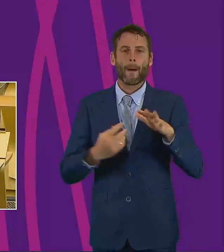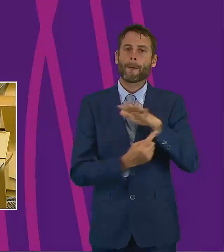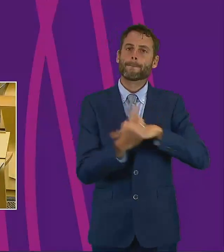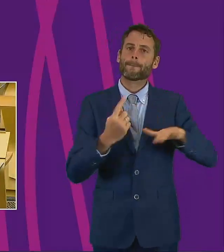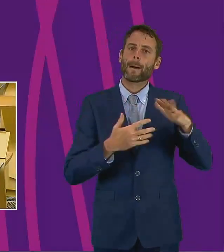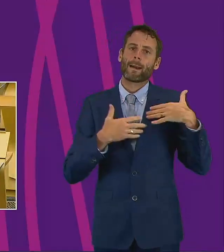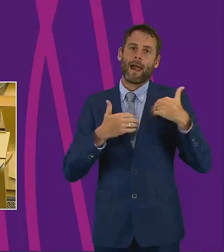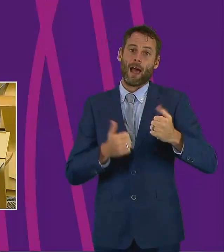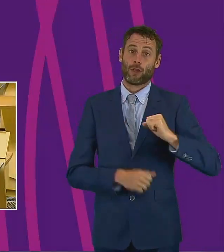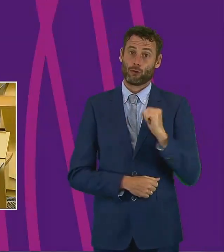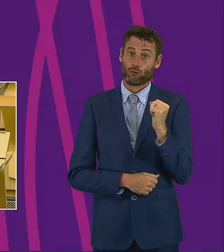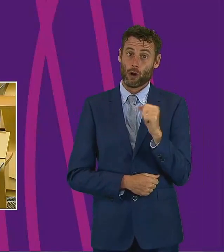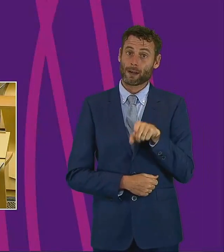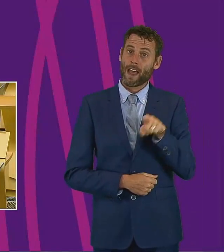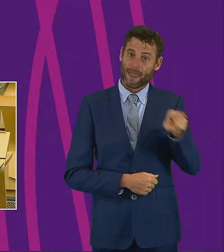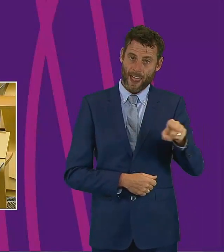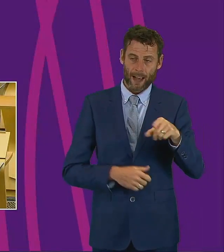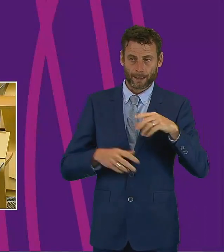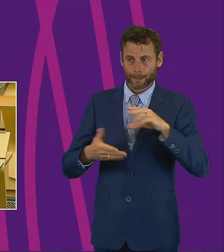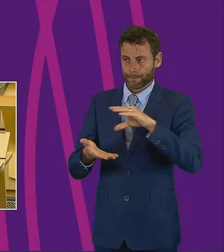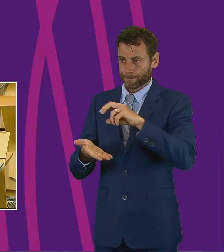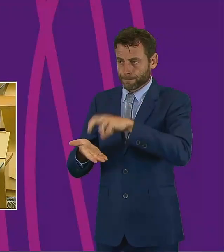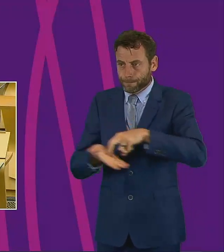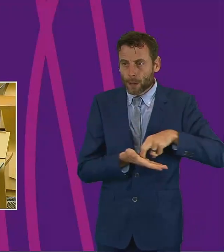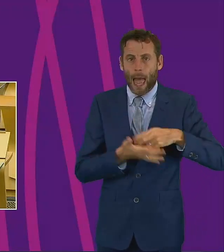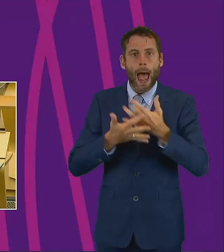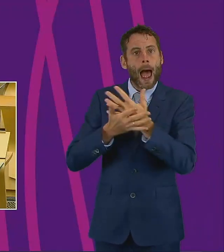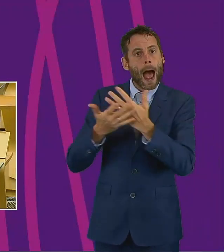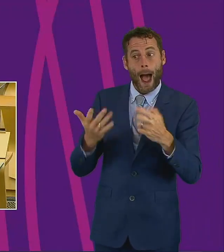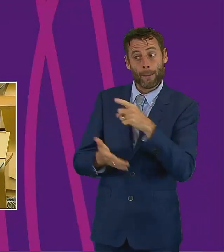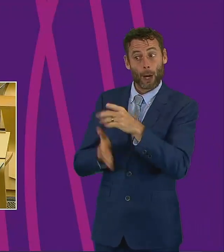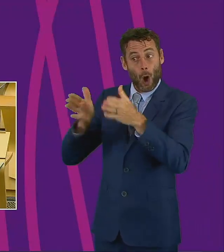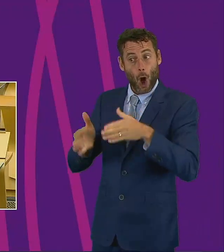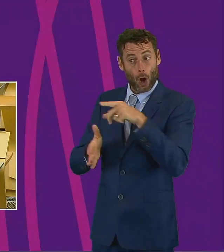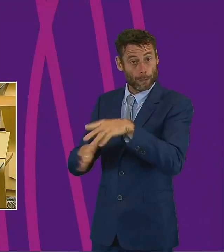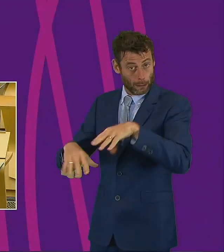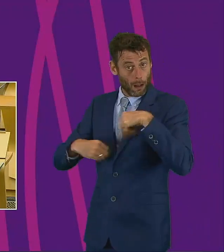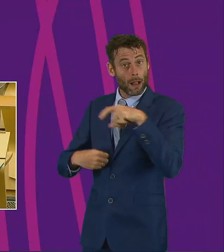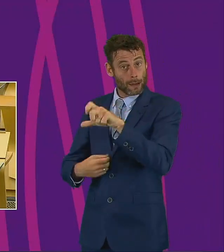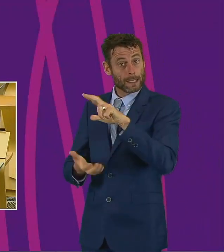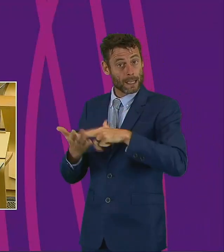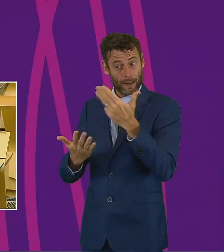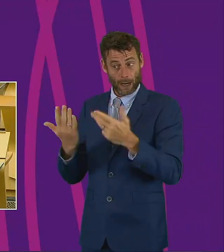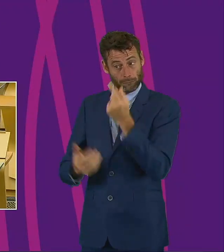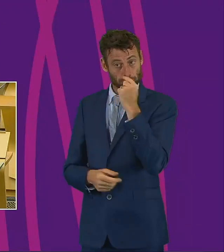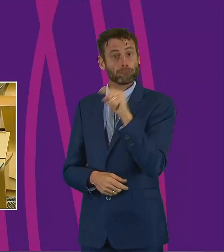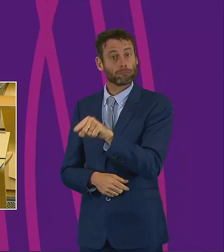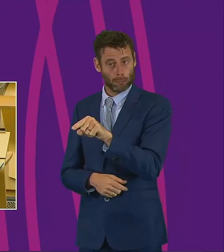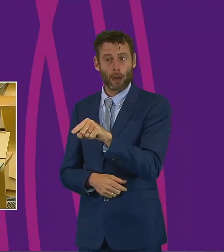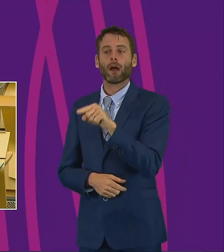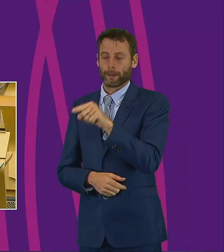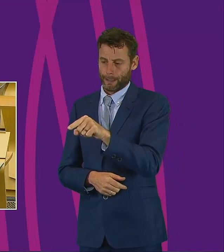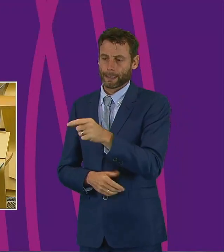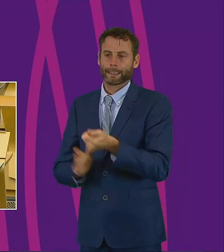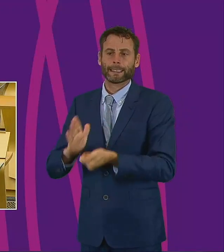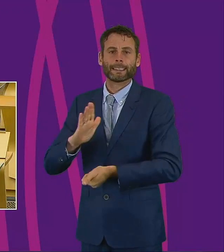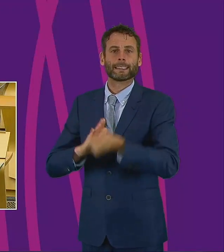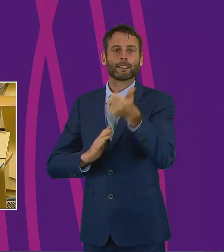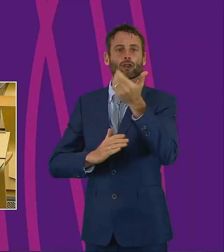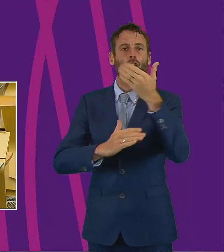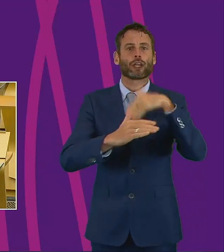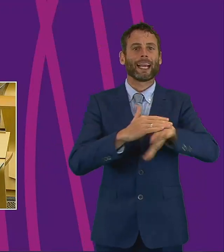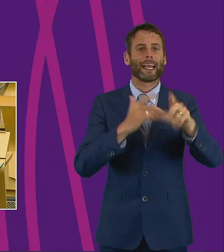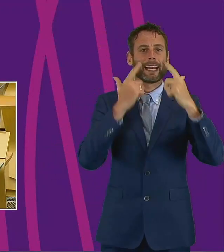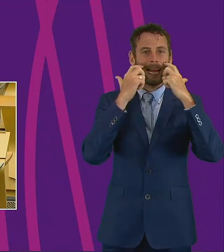numbers of people who were discharged from hospital into care homes who may have had the virus and whether or not they had been tested and what